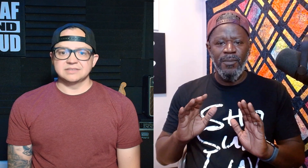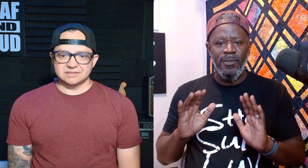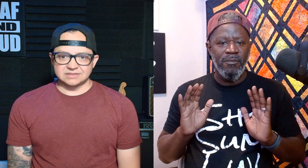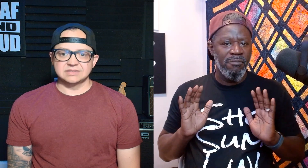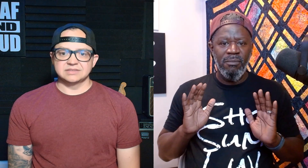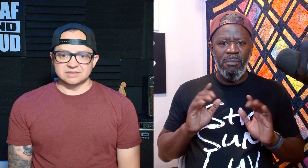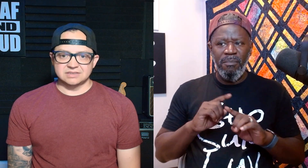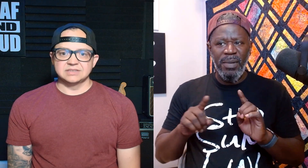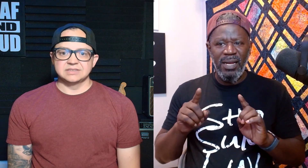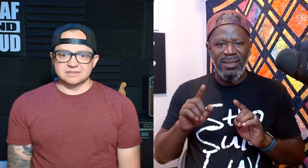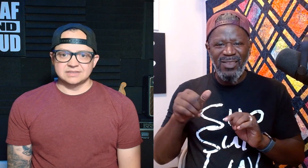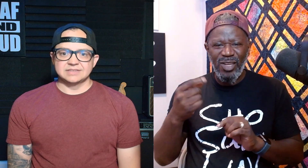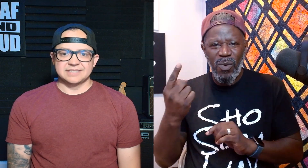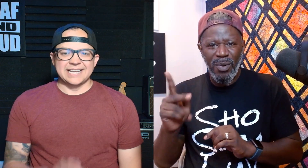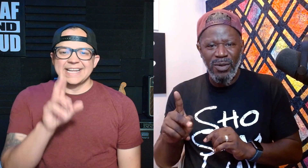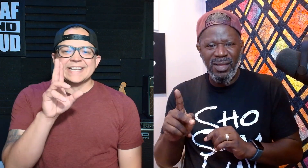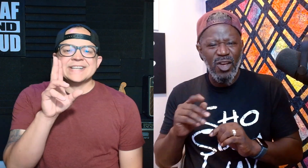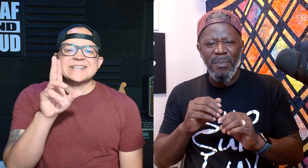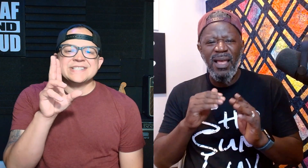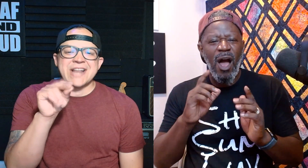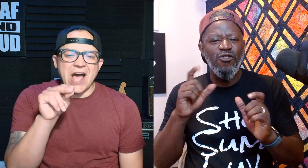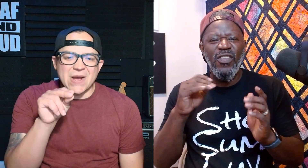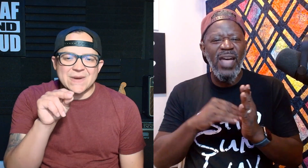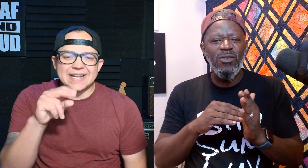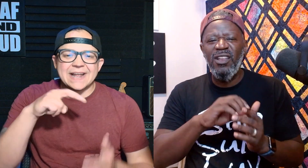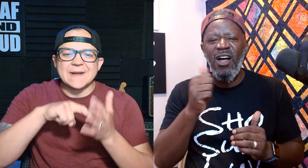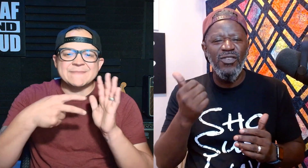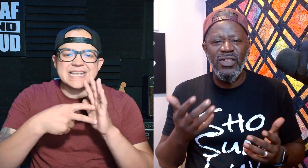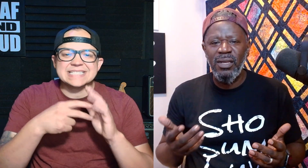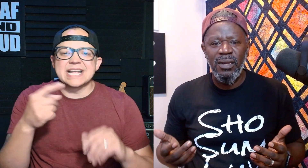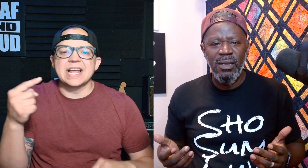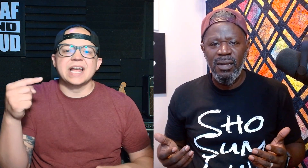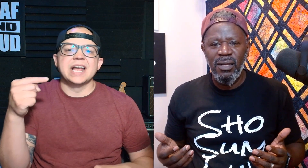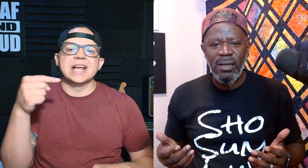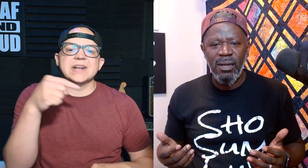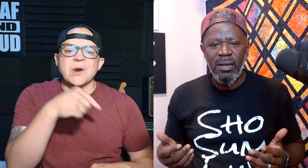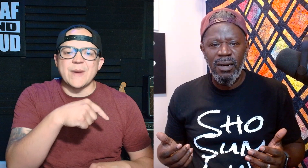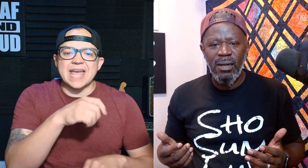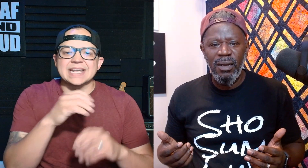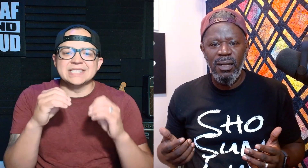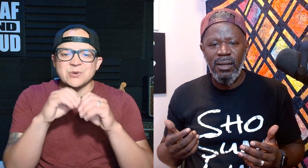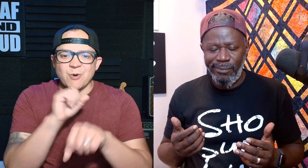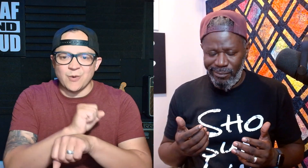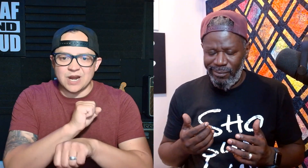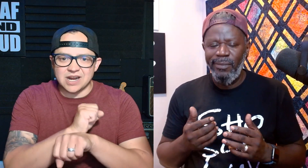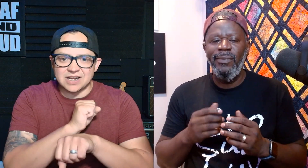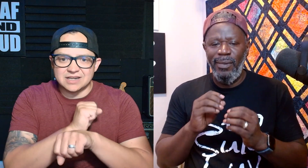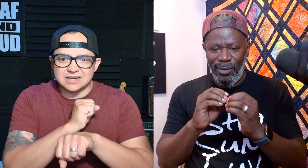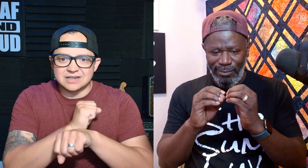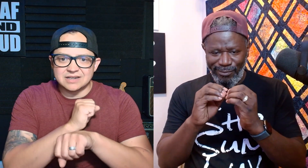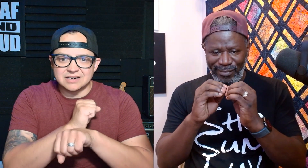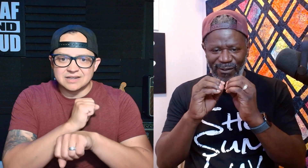problem. Because that's just one person. There could be 100,000 others. means go back and do more